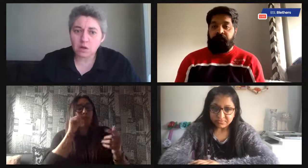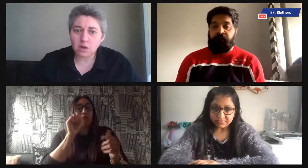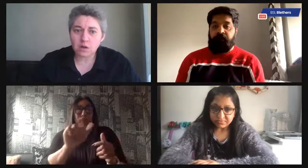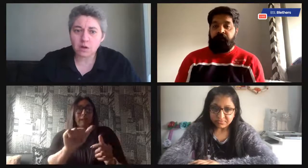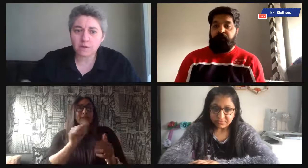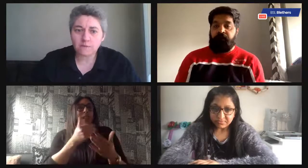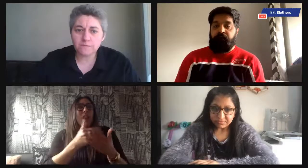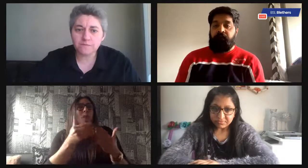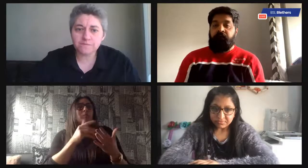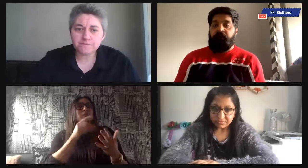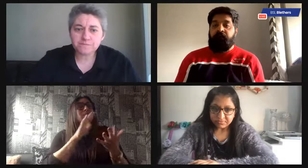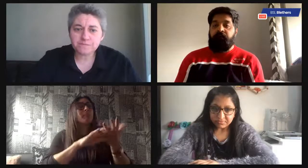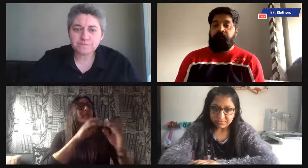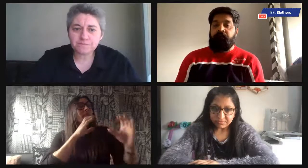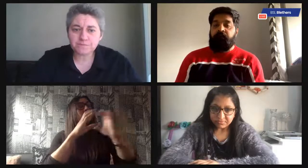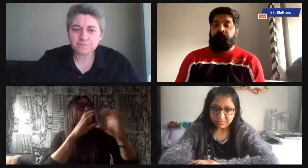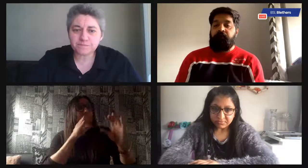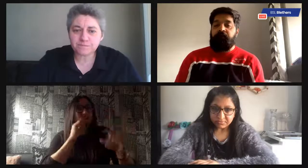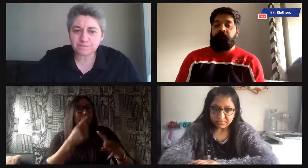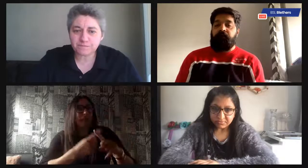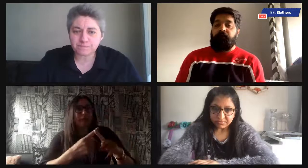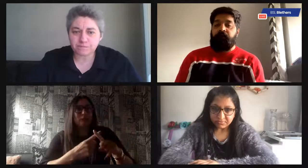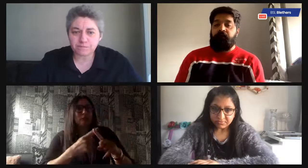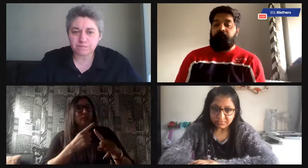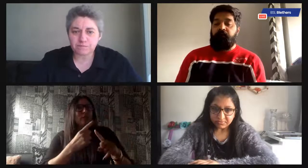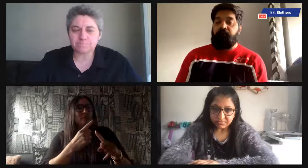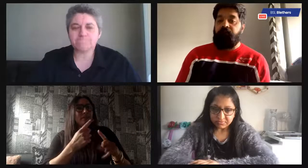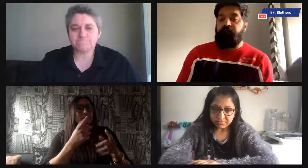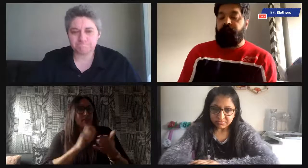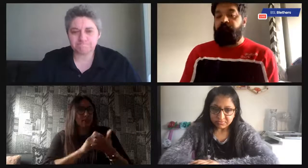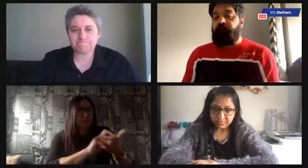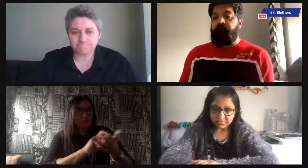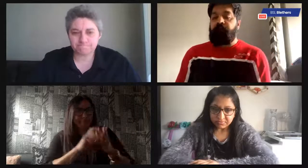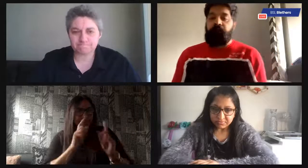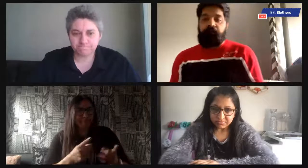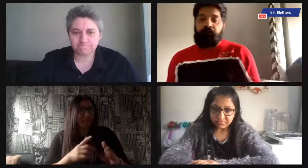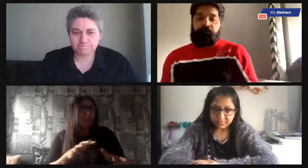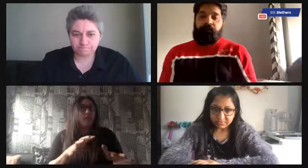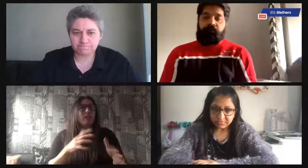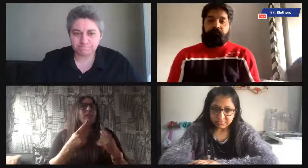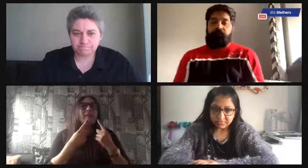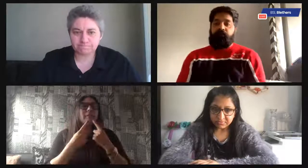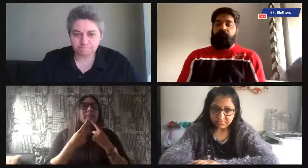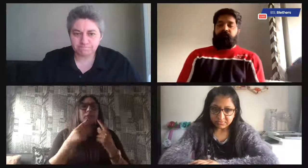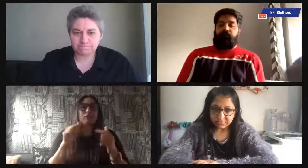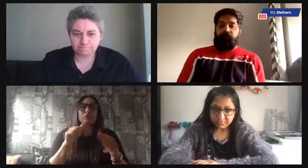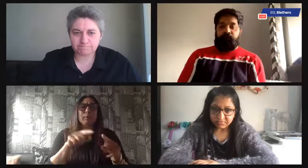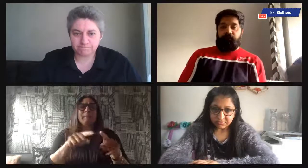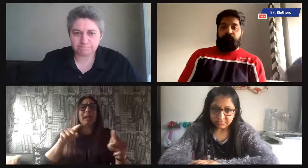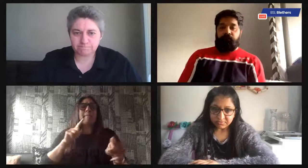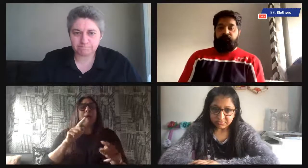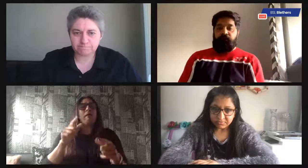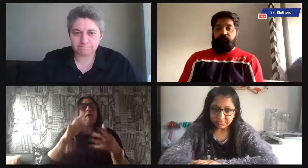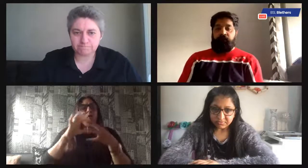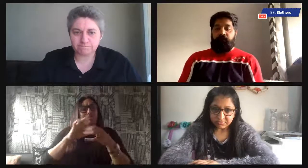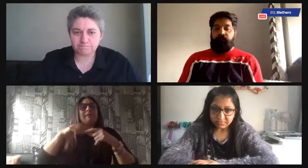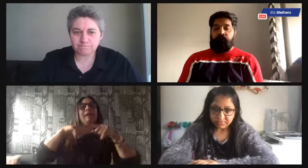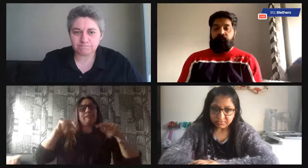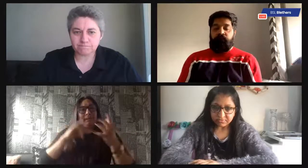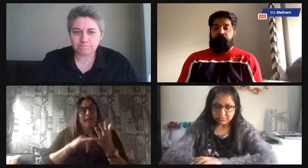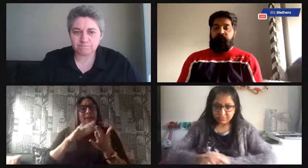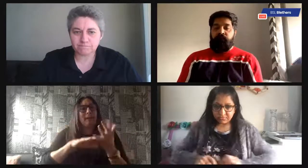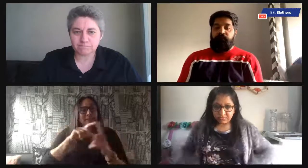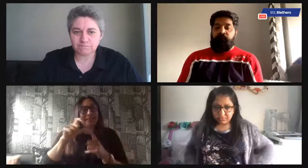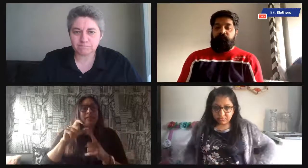language. Absolutely, Avro. I mean, the language that their mother tongue wouldn't be English, and